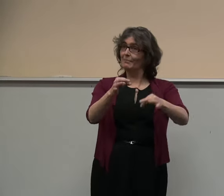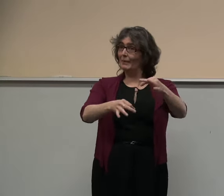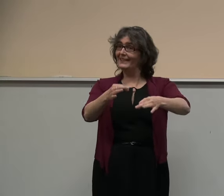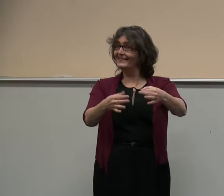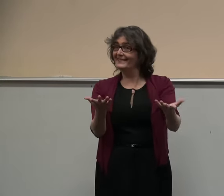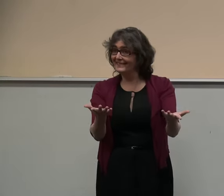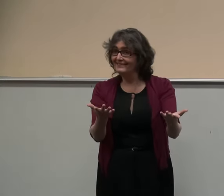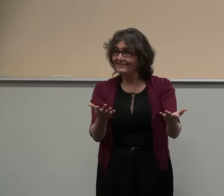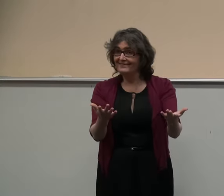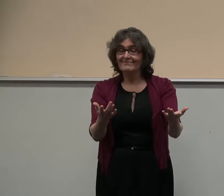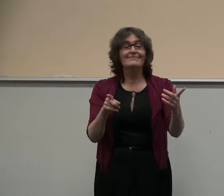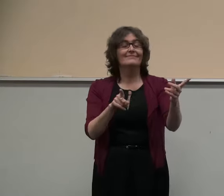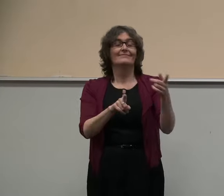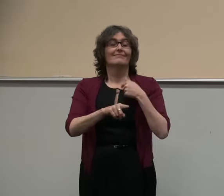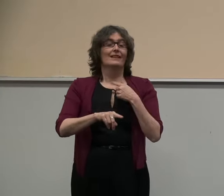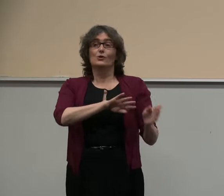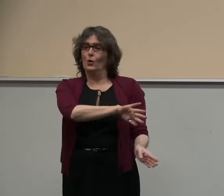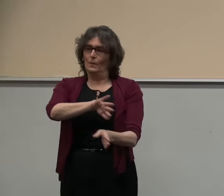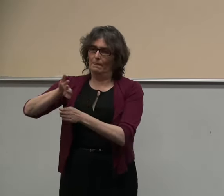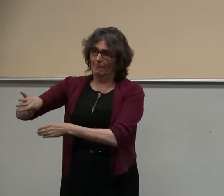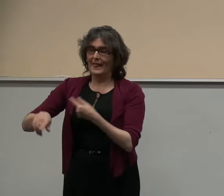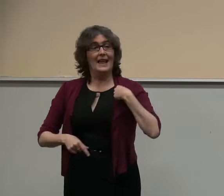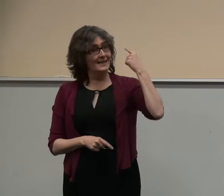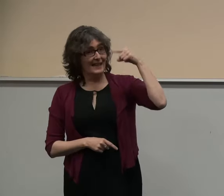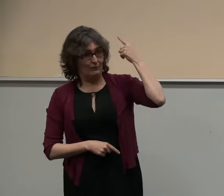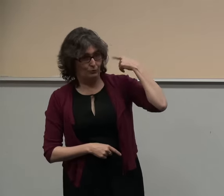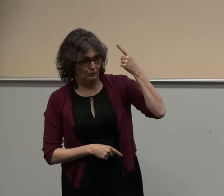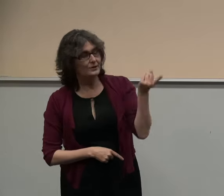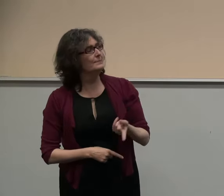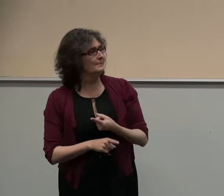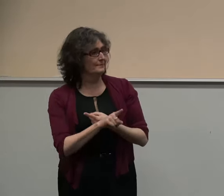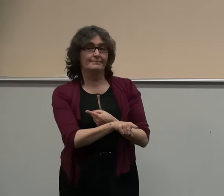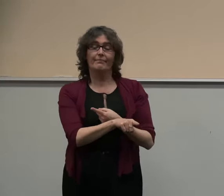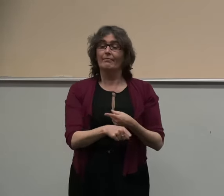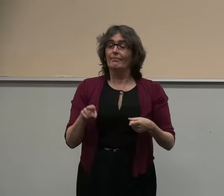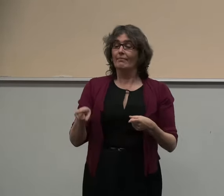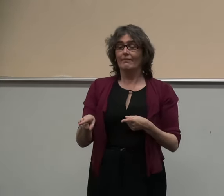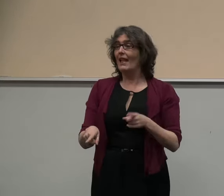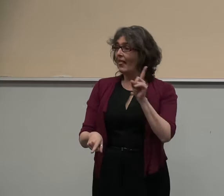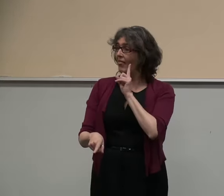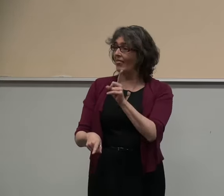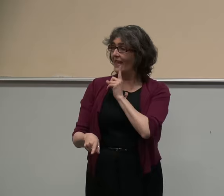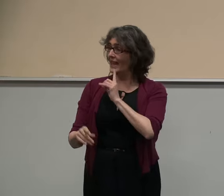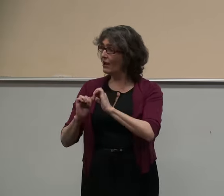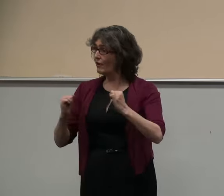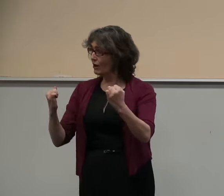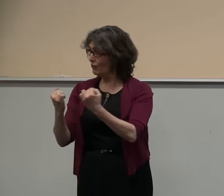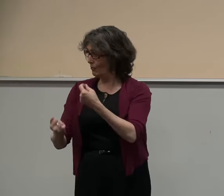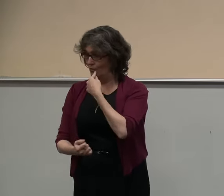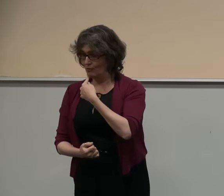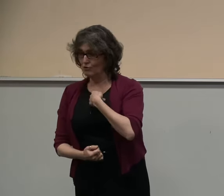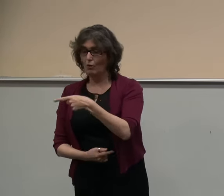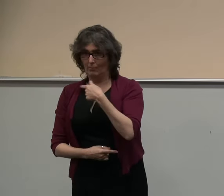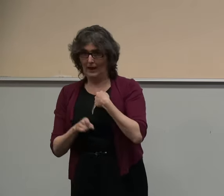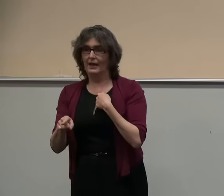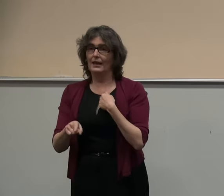So moving on quickly to the use of sound, just to say that the hearing group identified that there were quite a lot of significant moments in the show